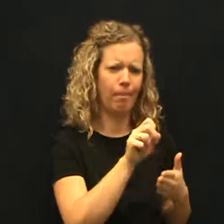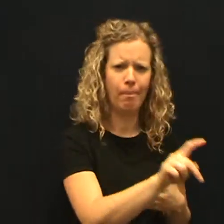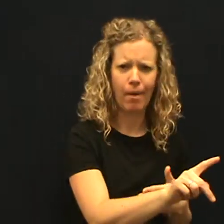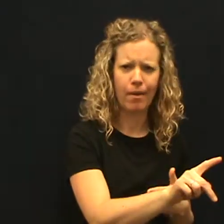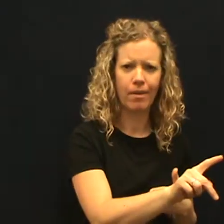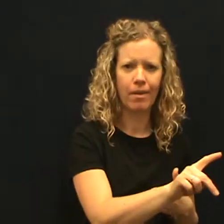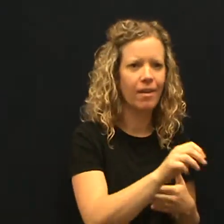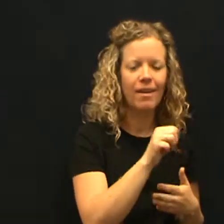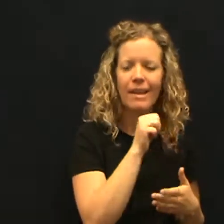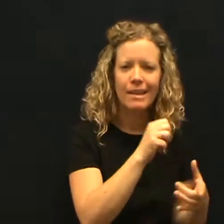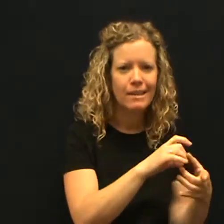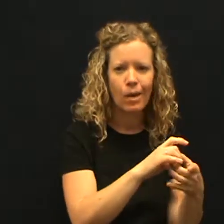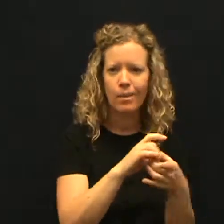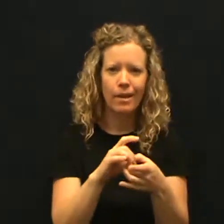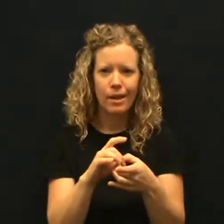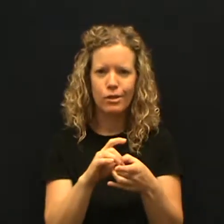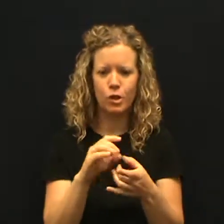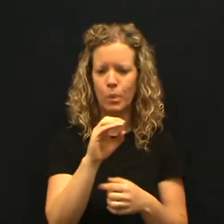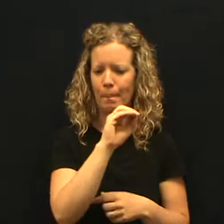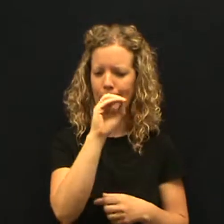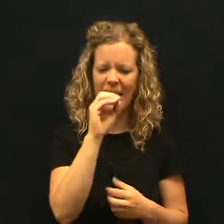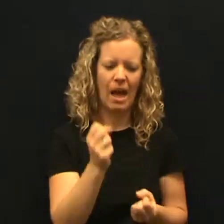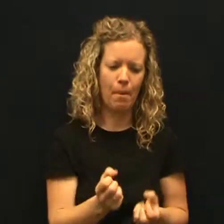or ownership percentages in the organization.